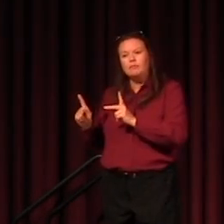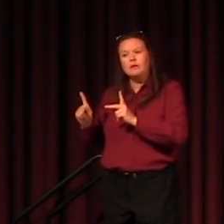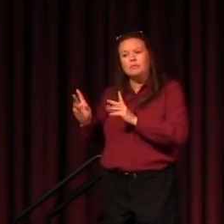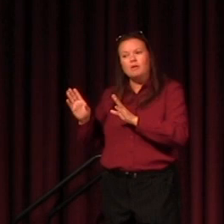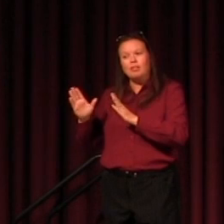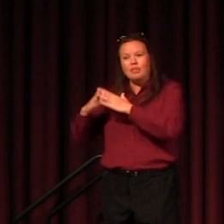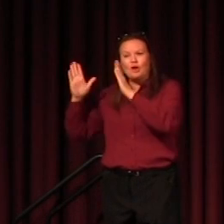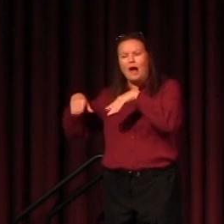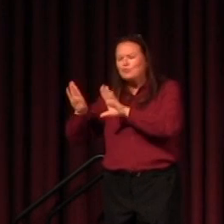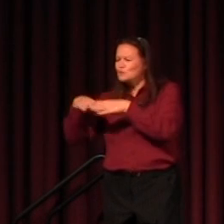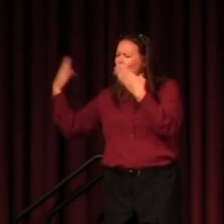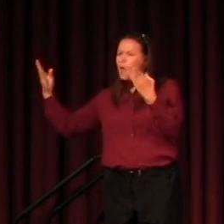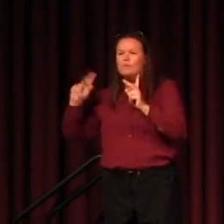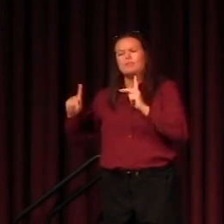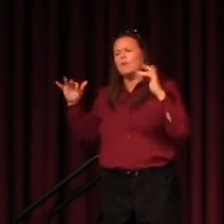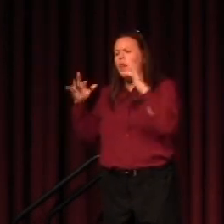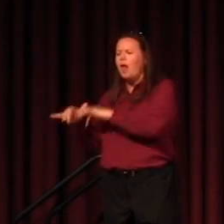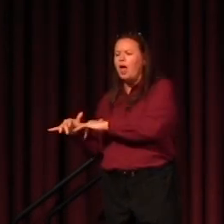food.